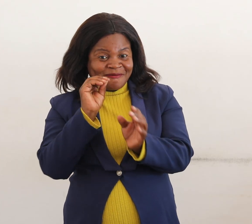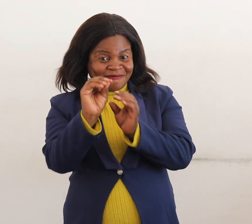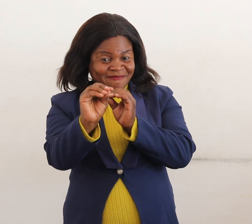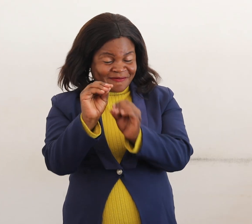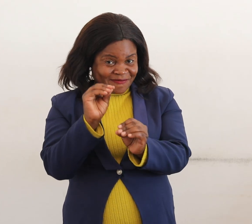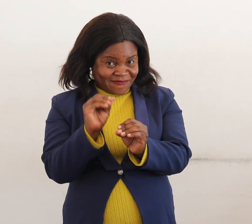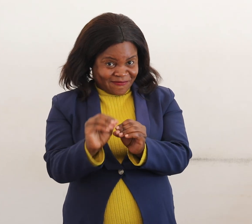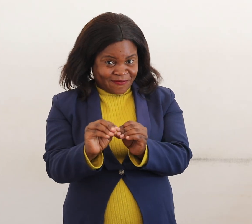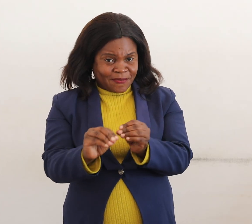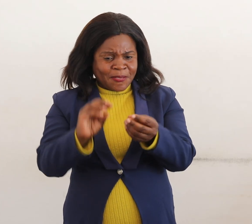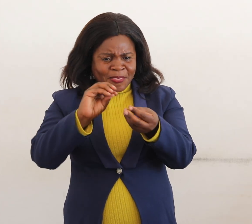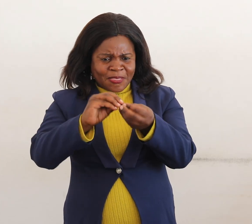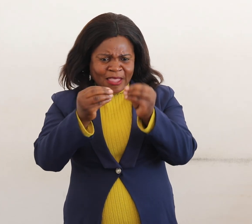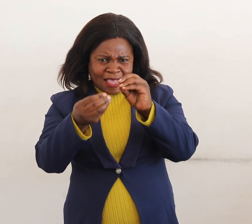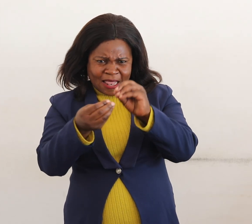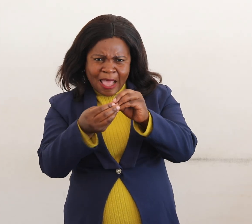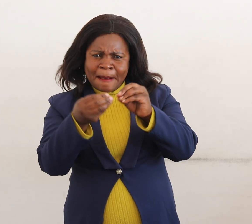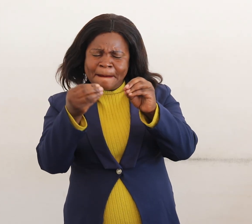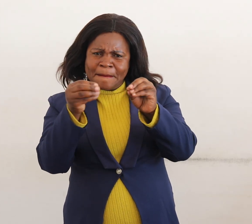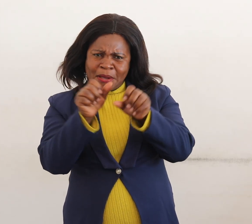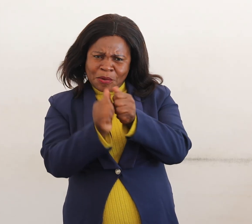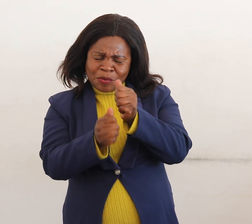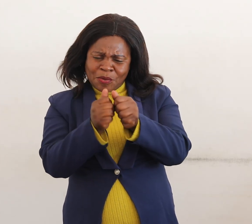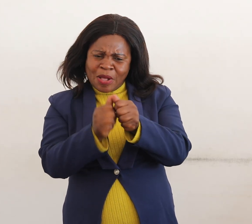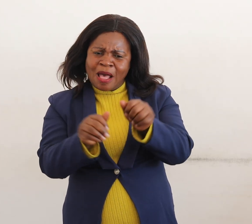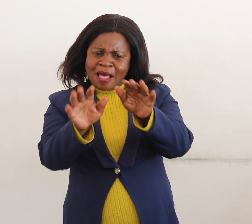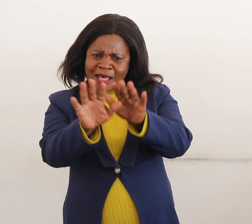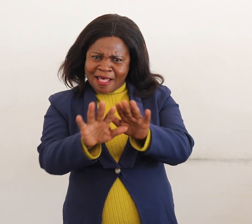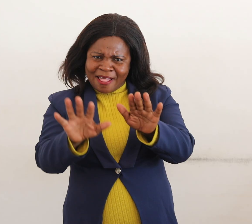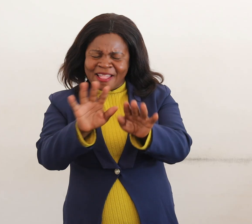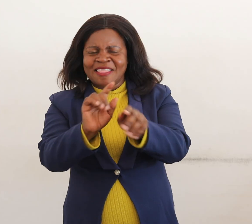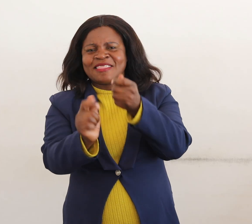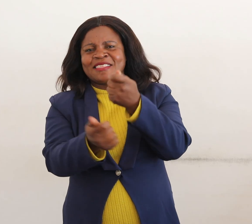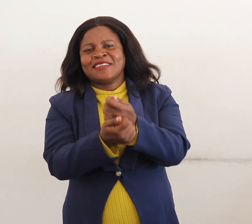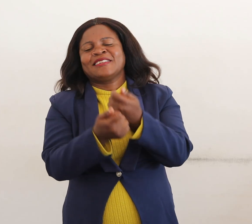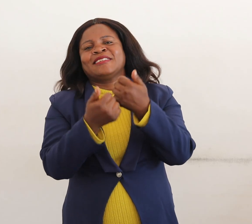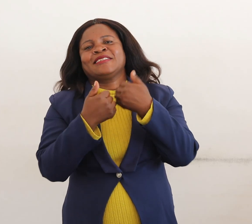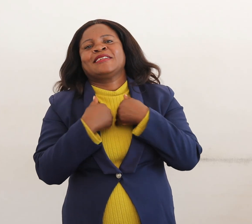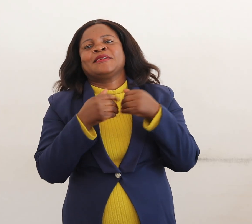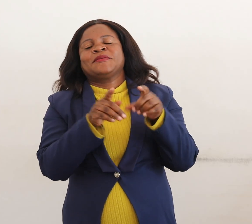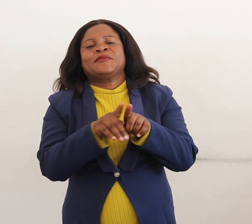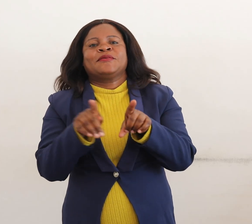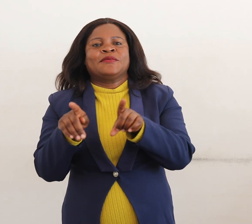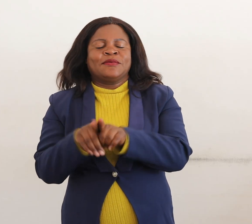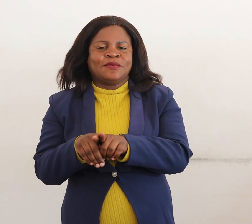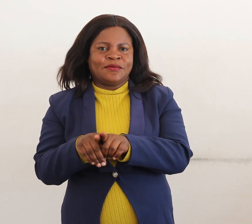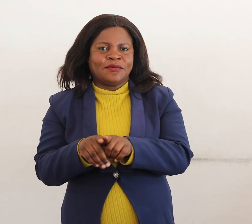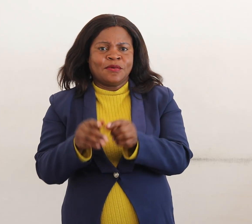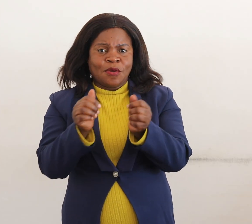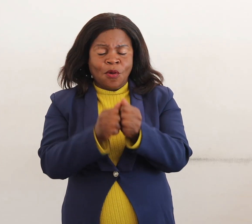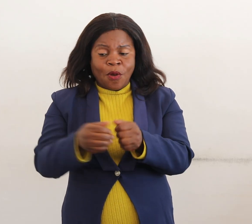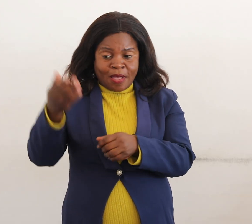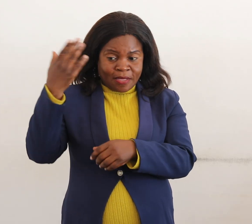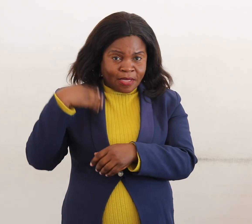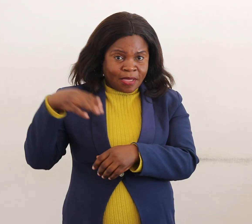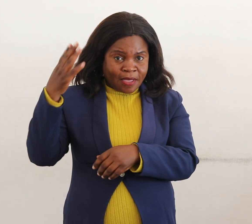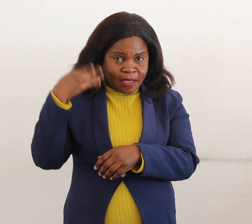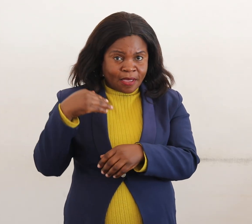the numbering of the existing provisions has changed, with the former provisions, subsection